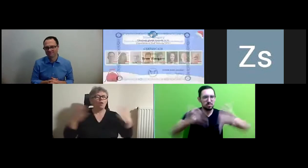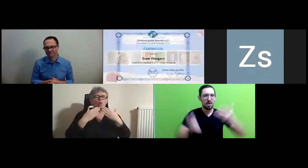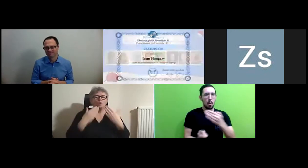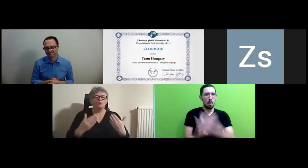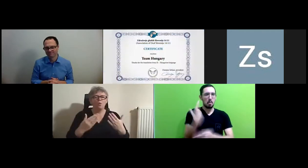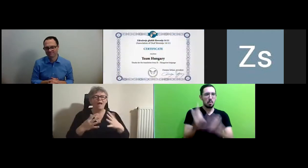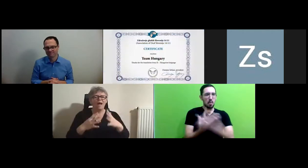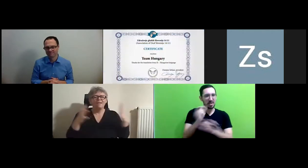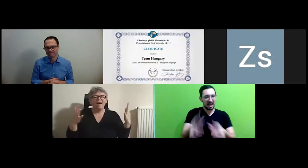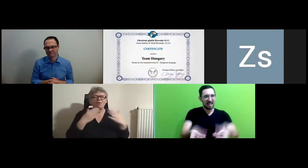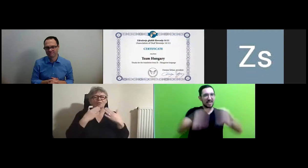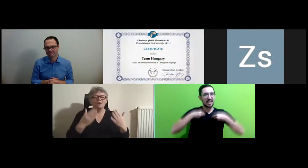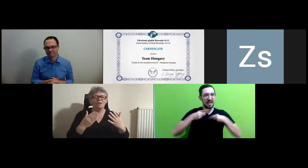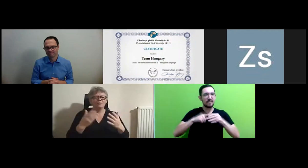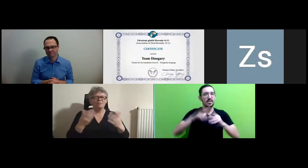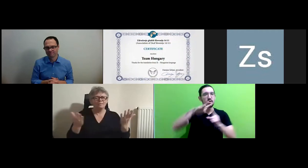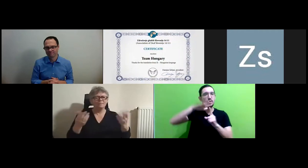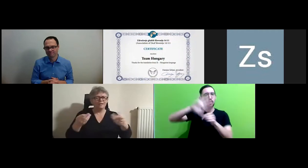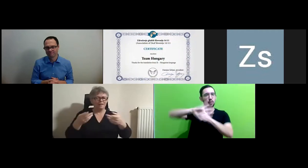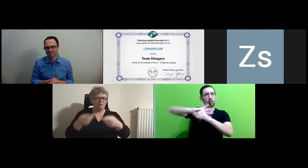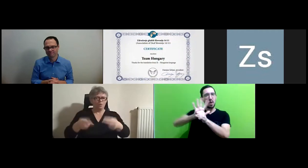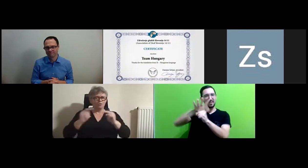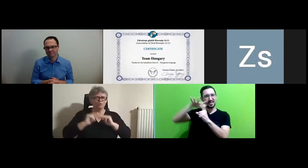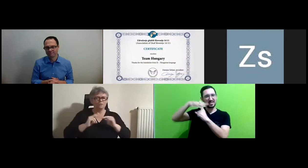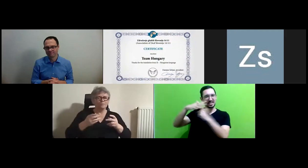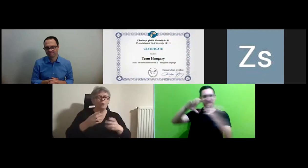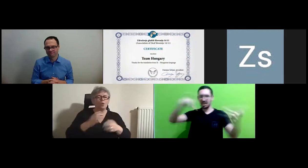I also want to say thank you. Thank you for this opportunity,